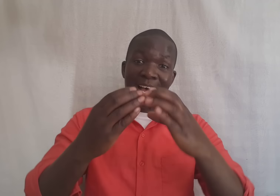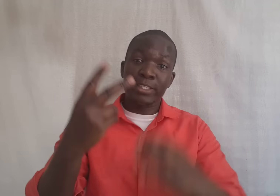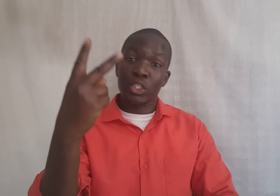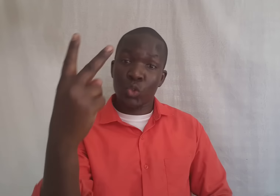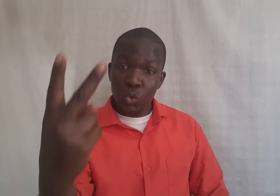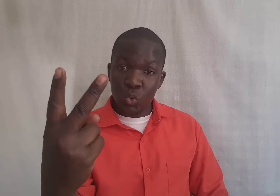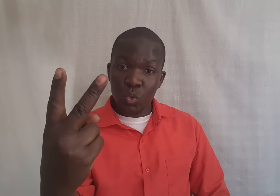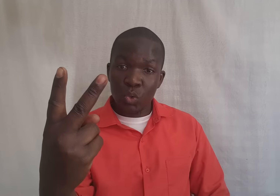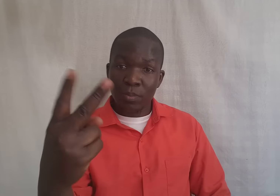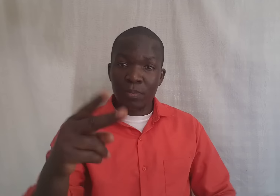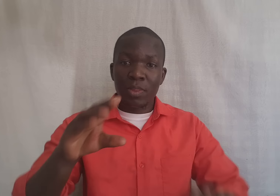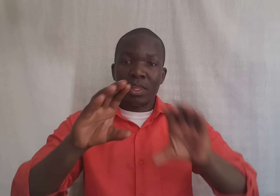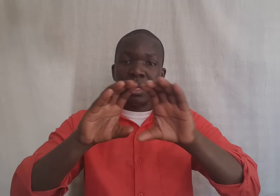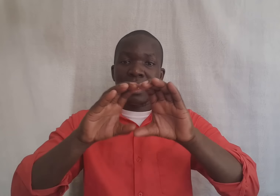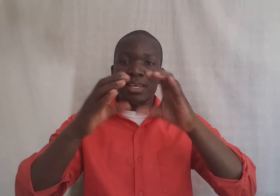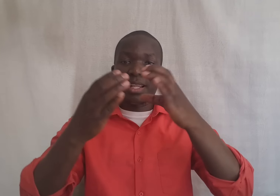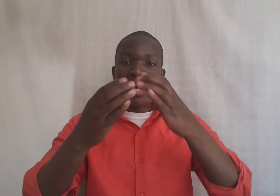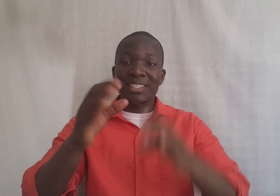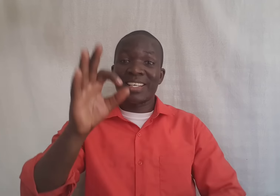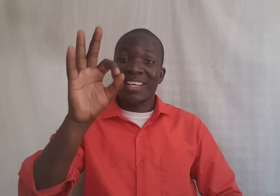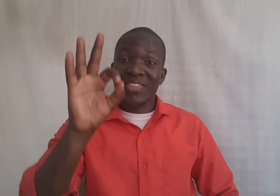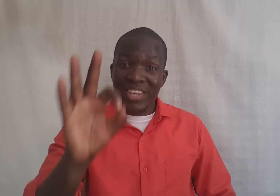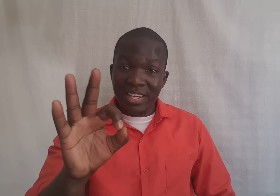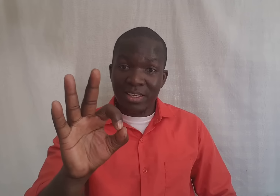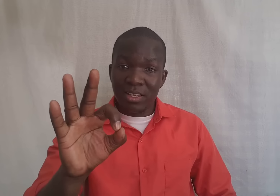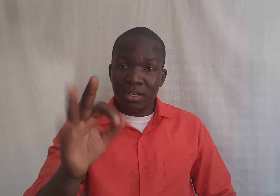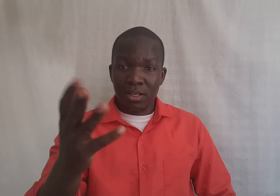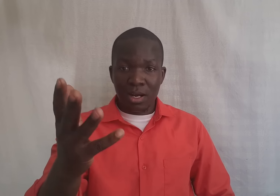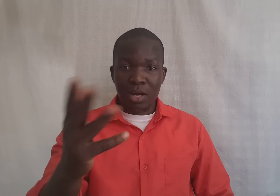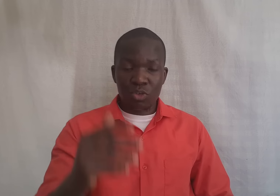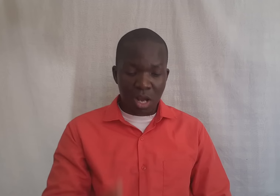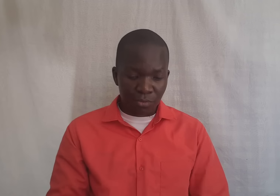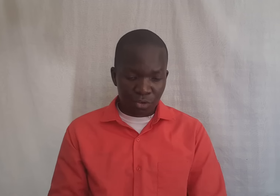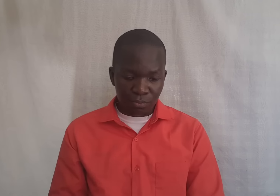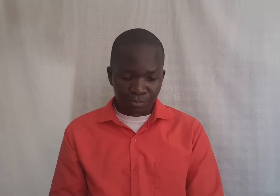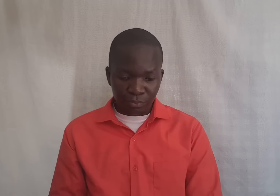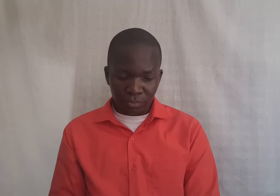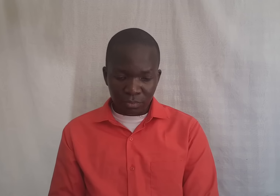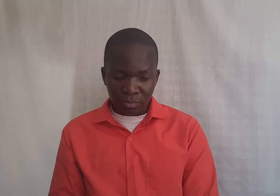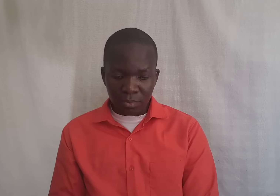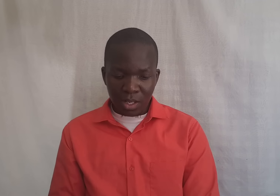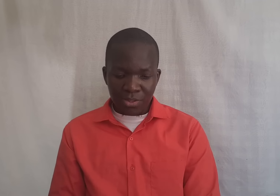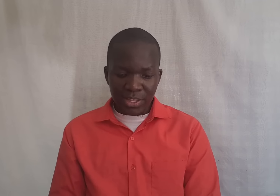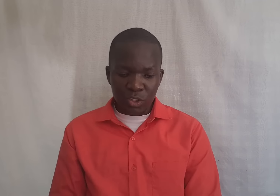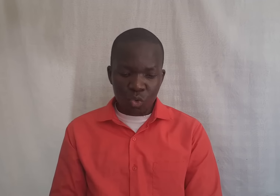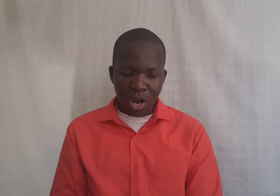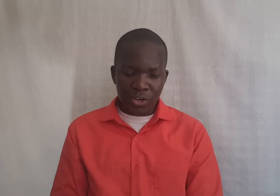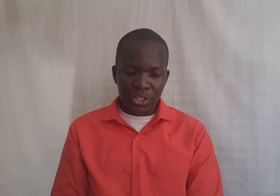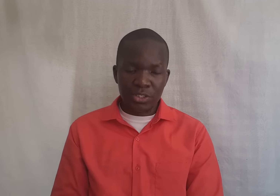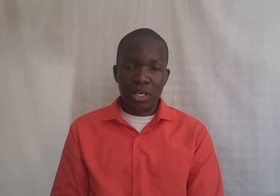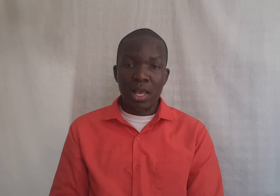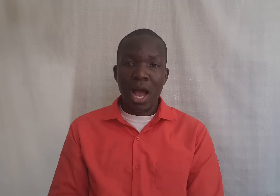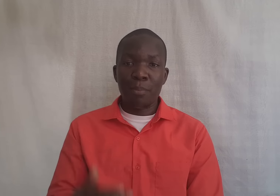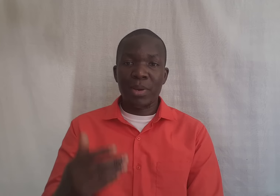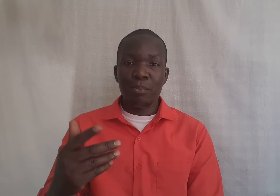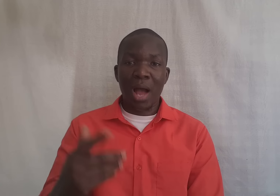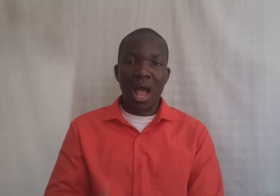class 2, class 3, and what have you. The next one is a paper.